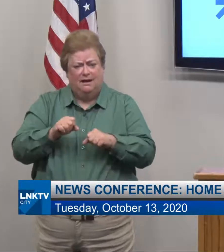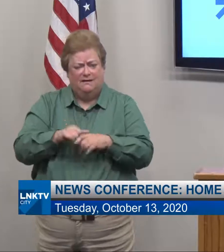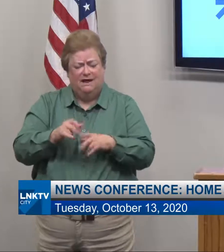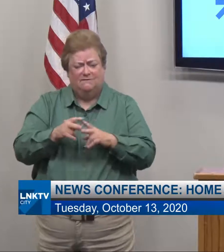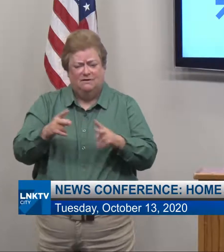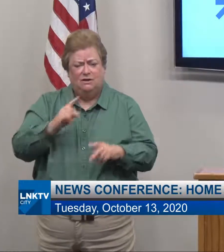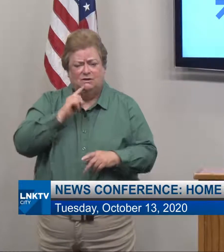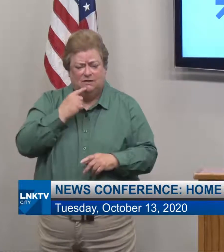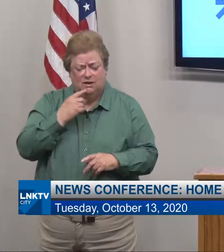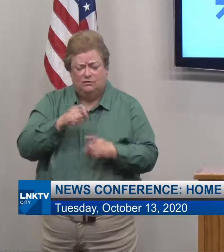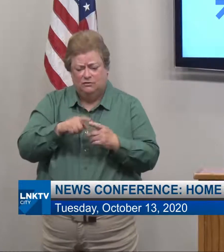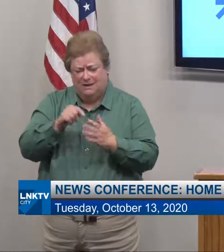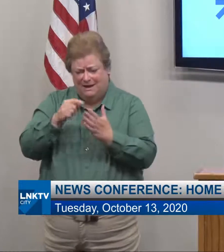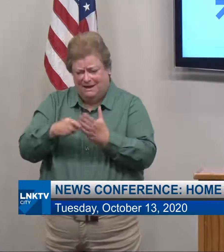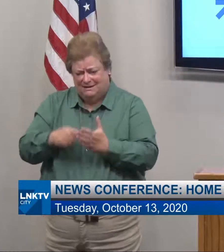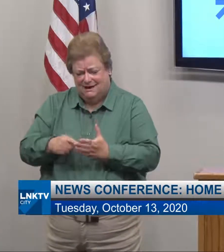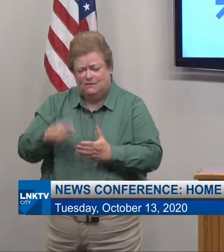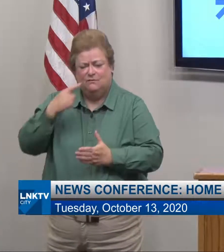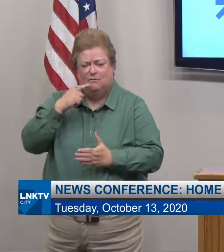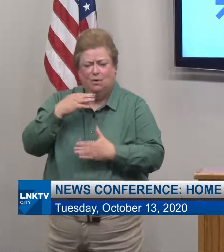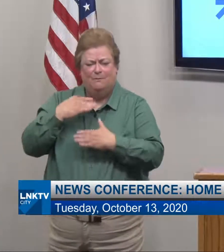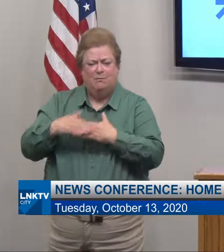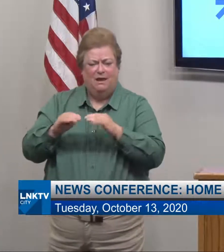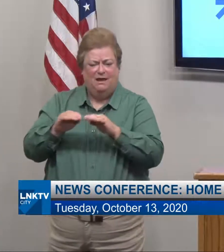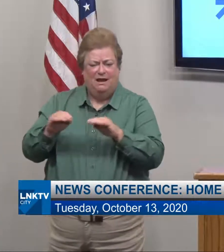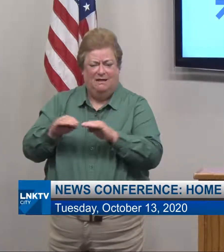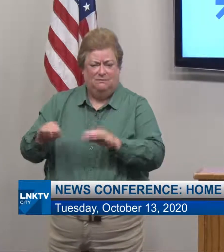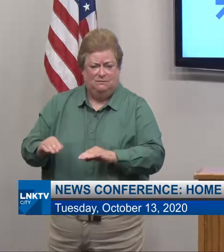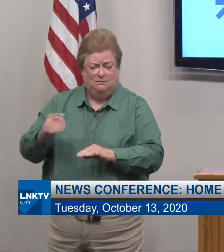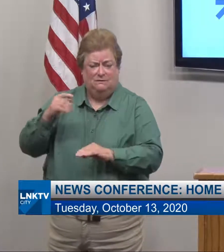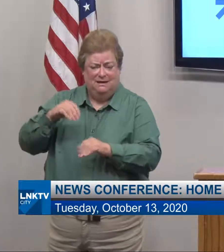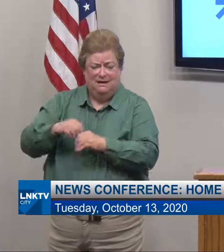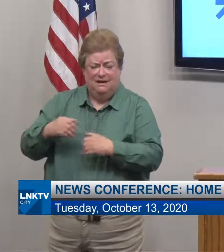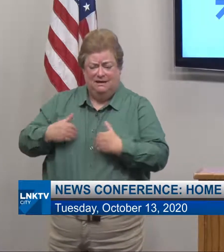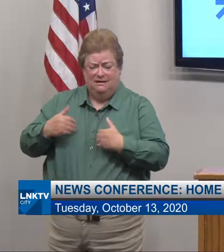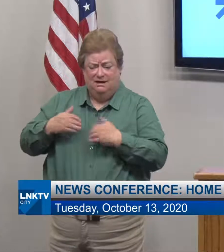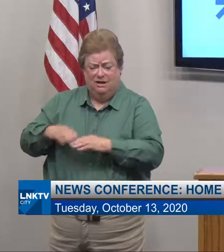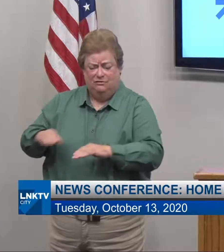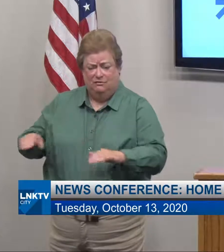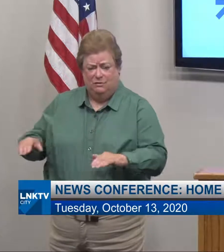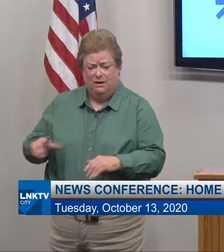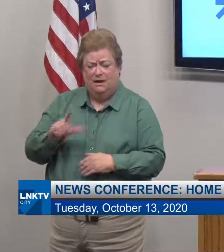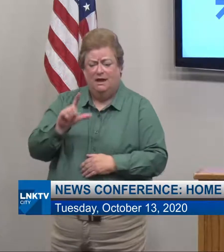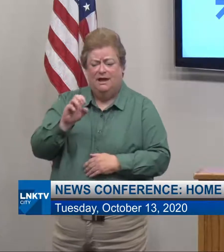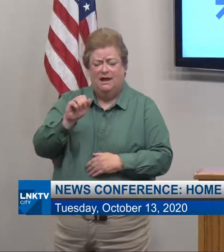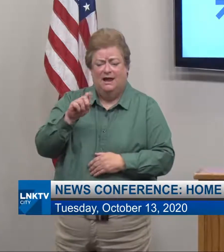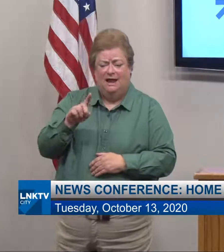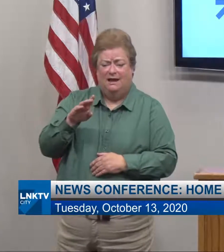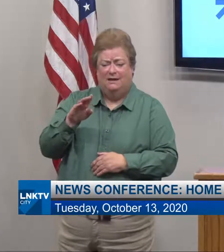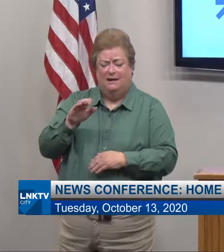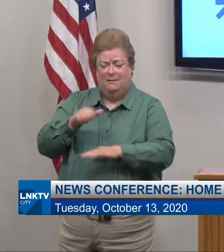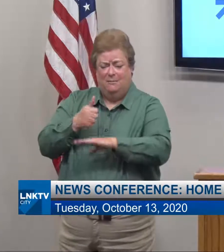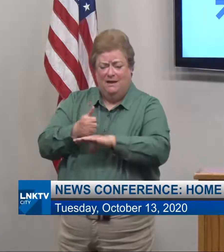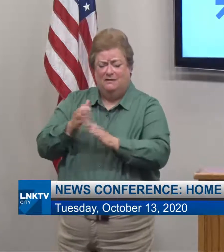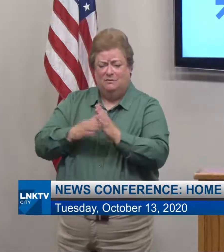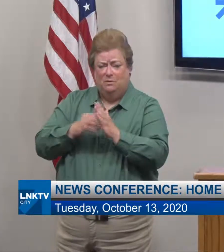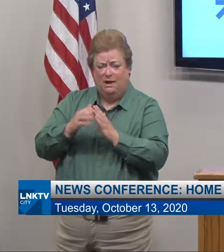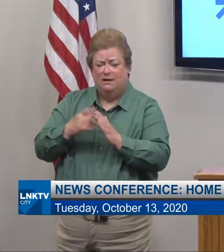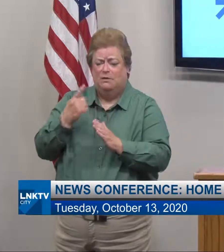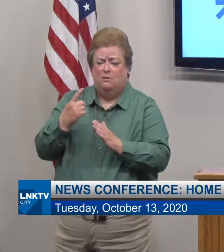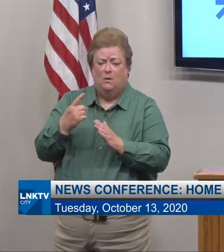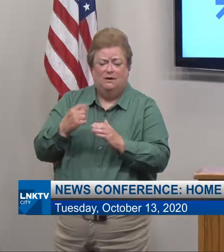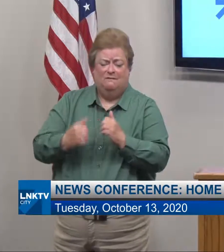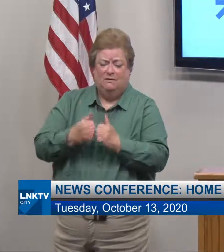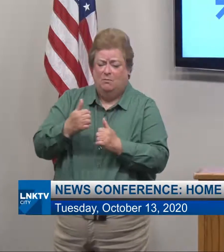be sure to test for elevated blood levels in young children. Lead-based paint is one of the most common